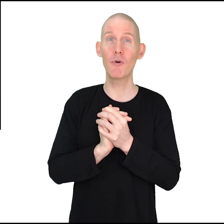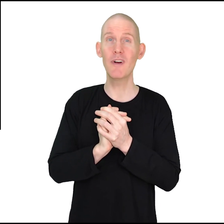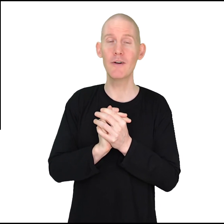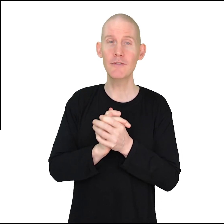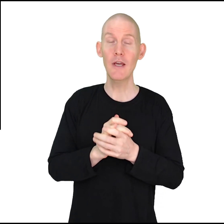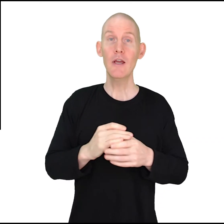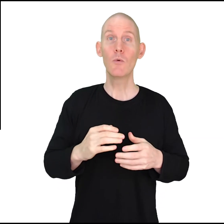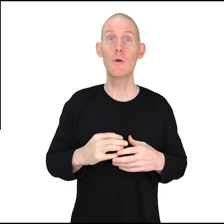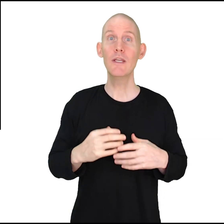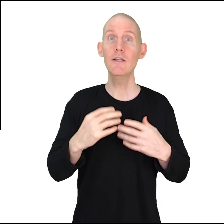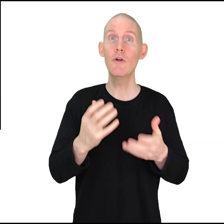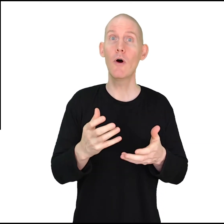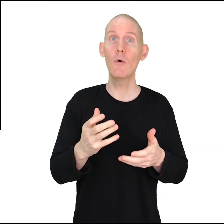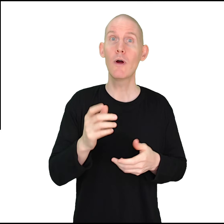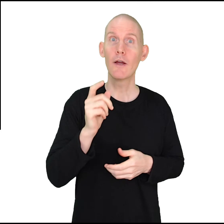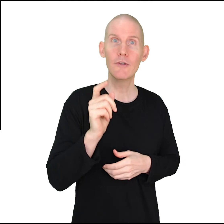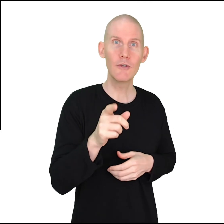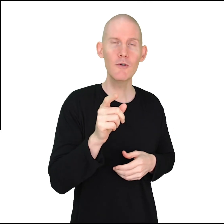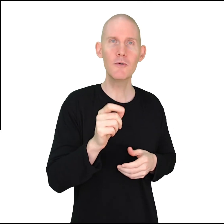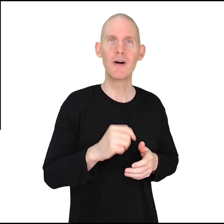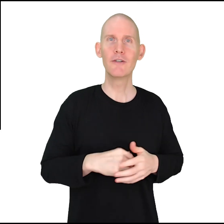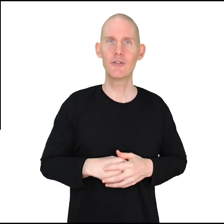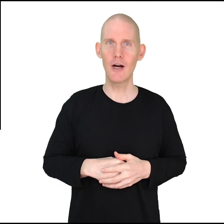pronouns. We know you shocked.